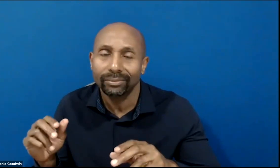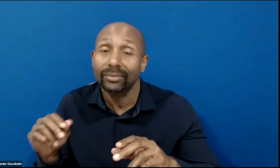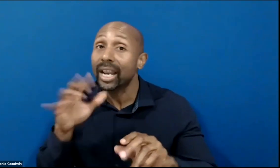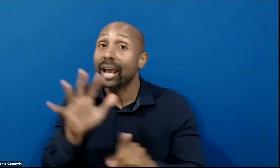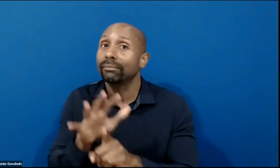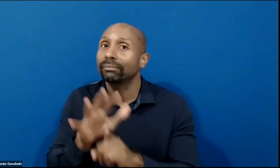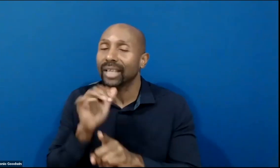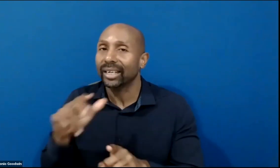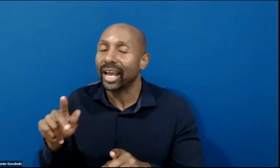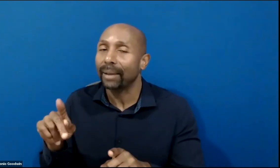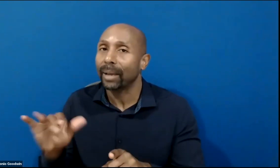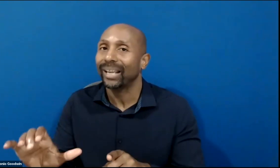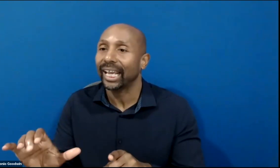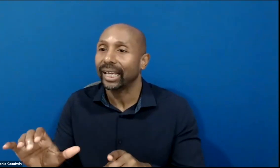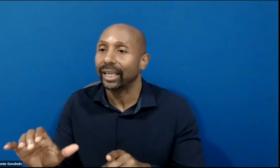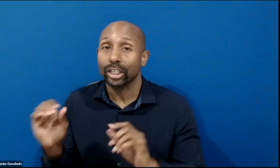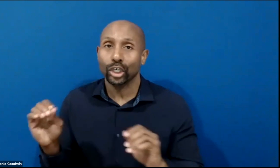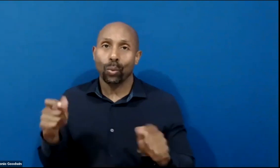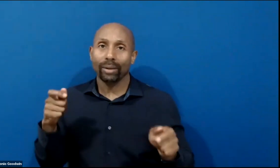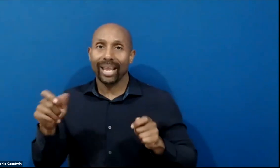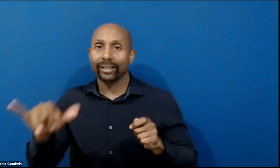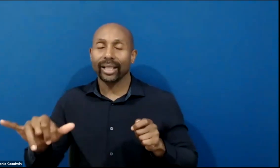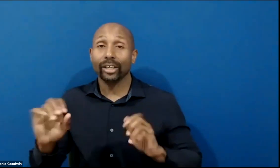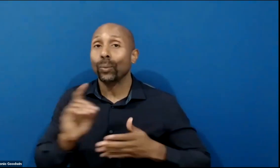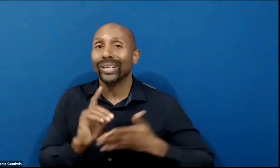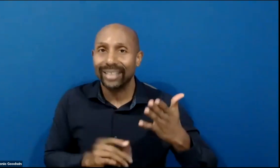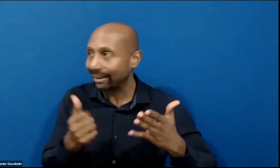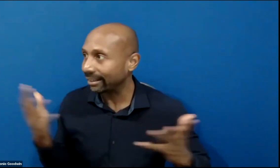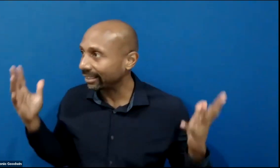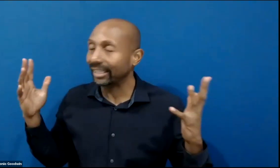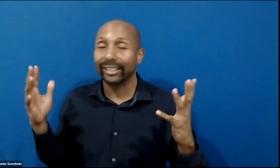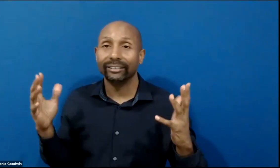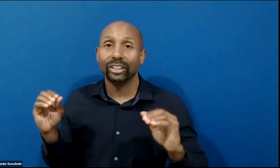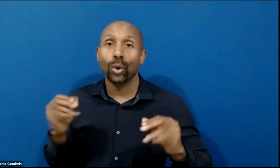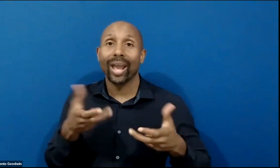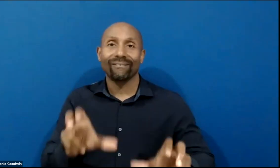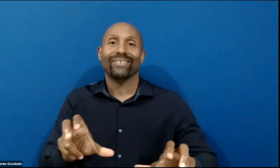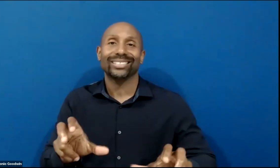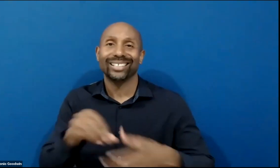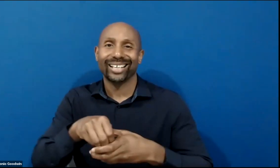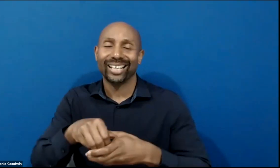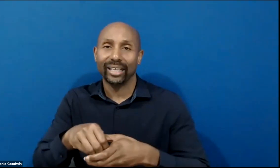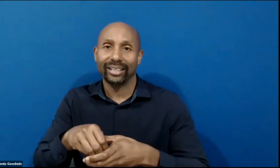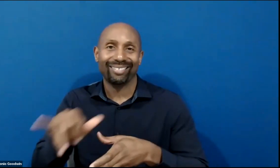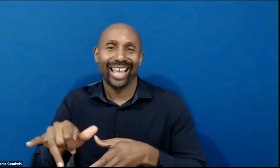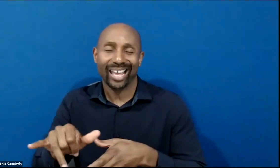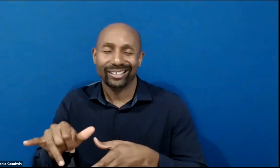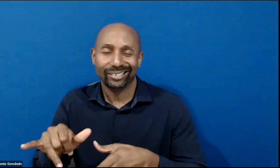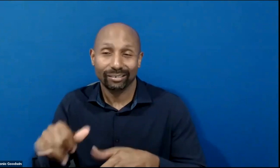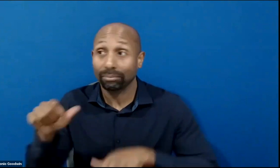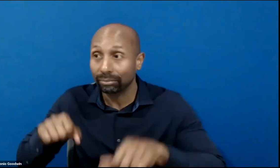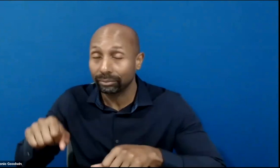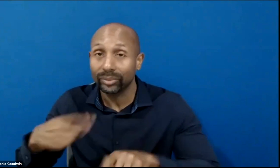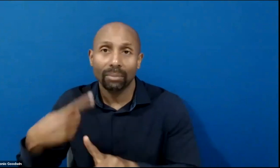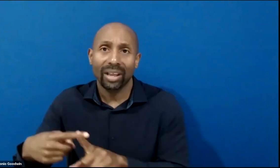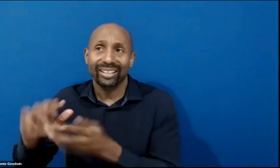Nobody legislated, nobody designed, nobody invested in cycling, and the cities were not designed